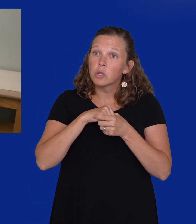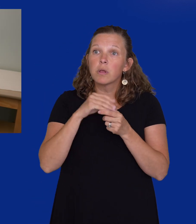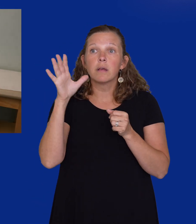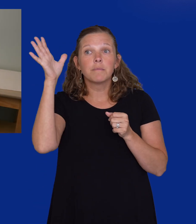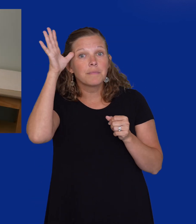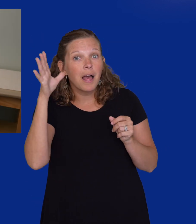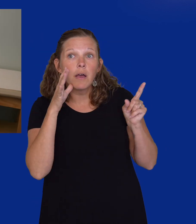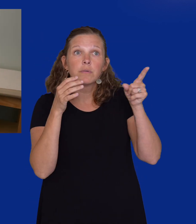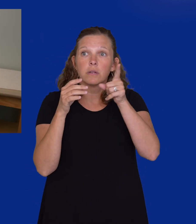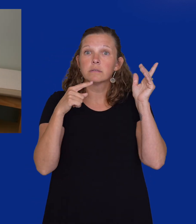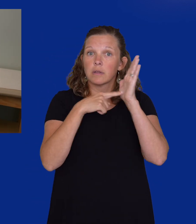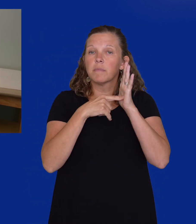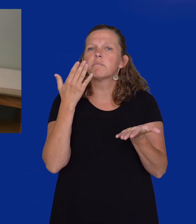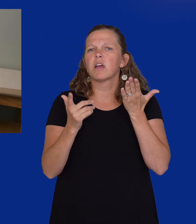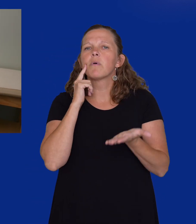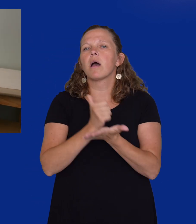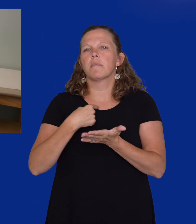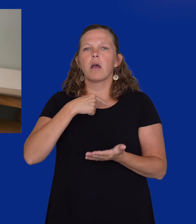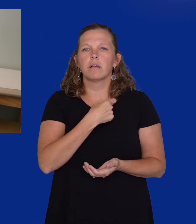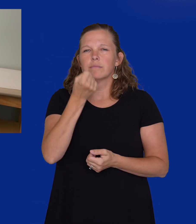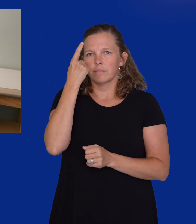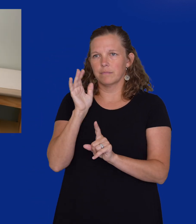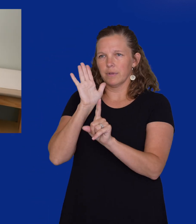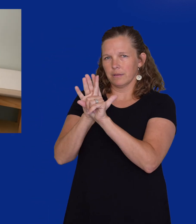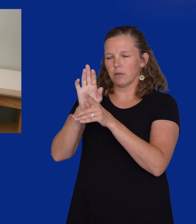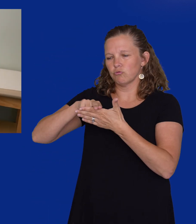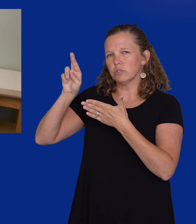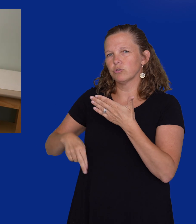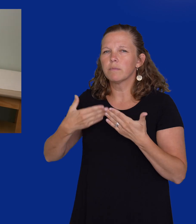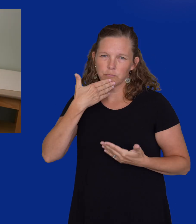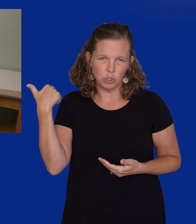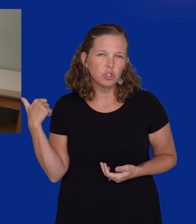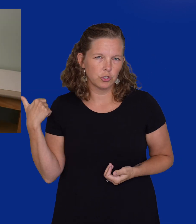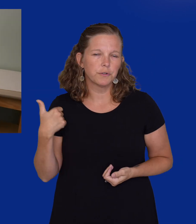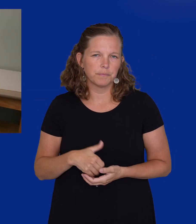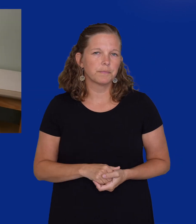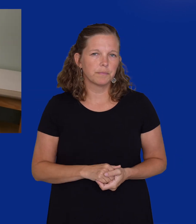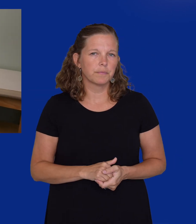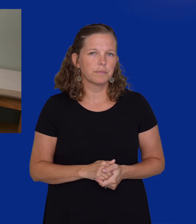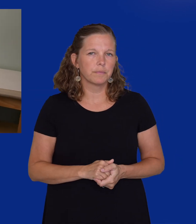Including parent samples may help us understand a patient's test results.